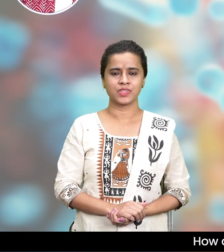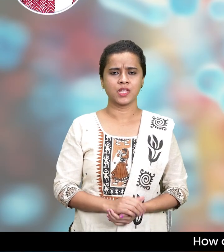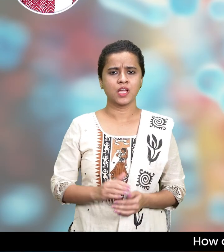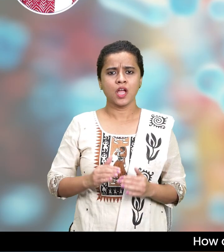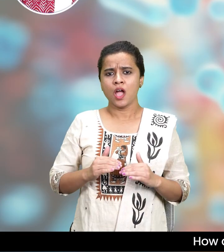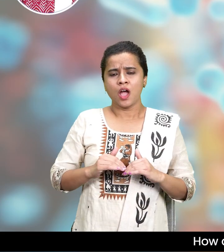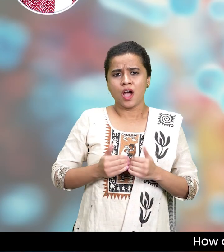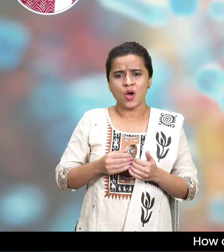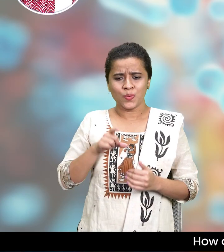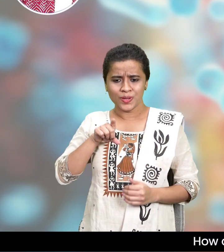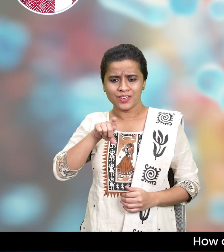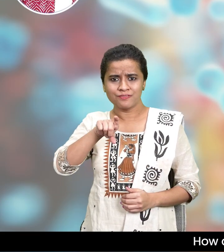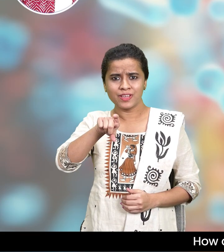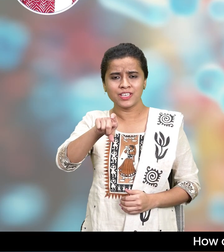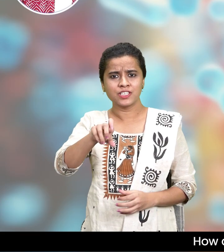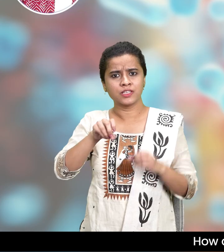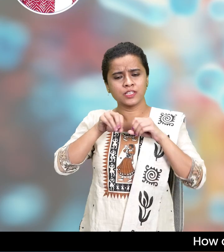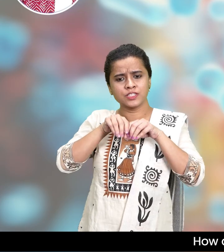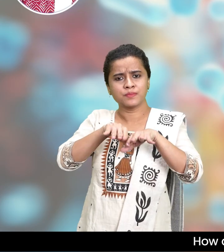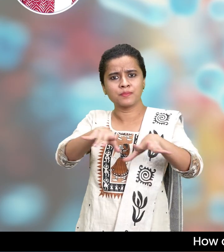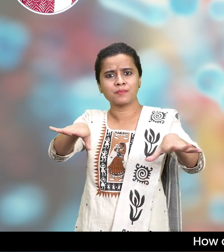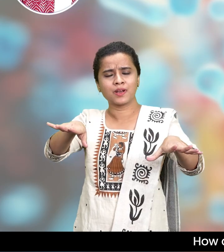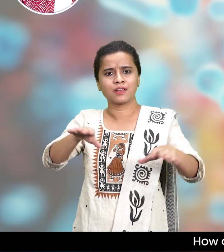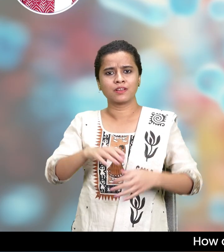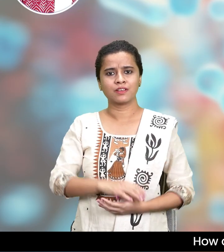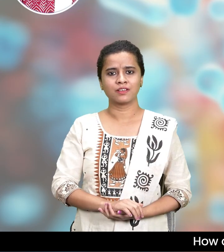How do infectious diseases spread?